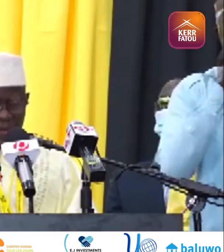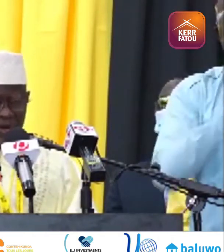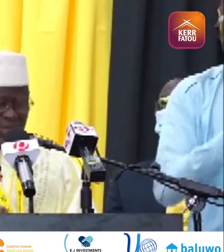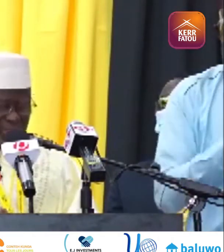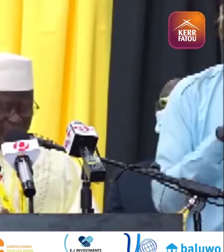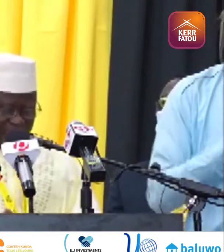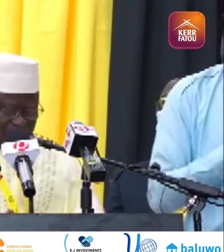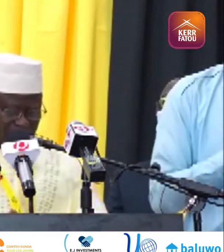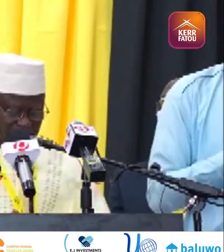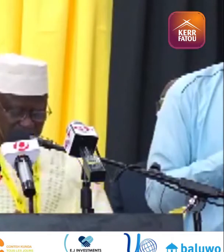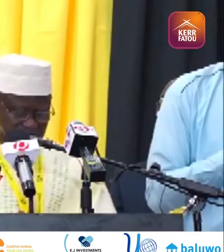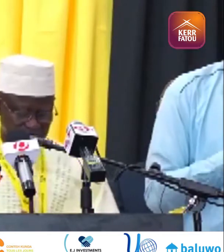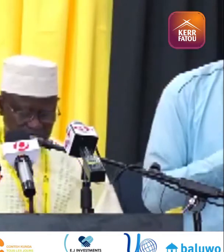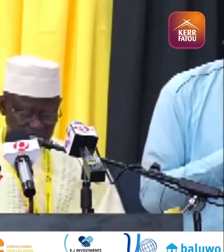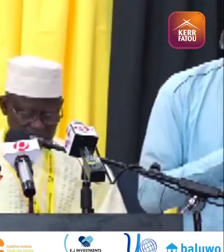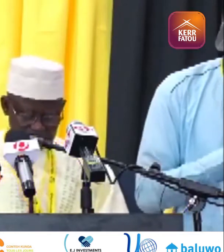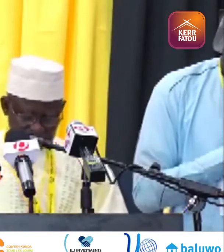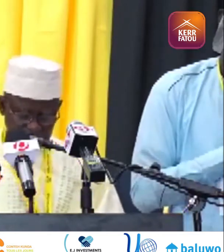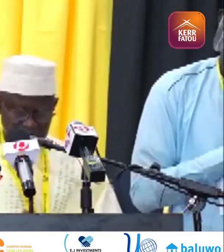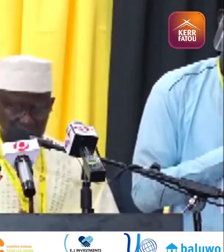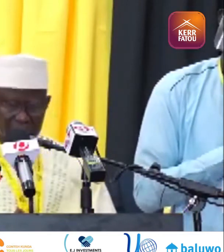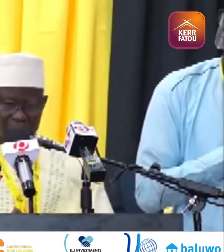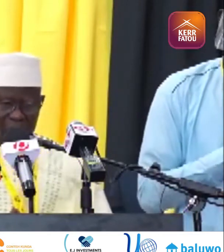I'm underscoring this